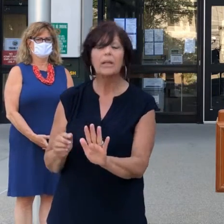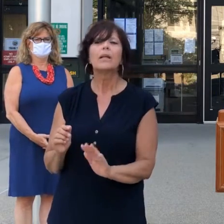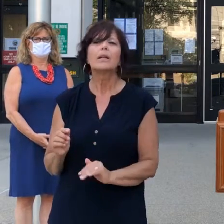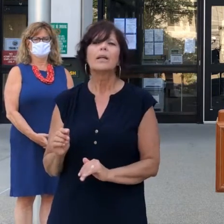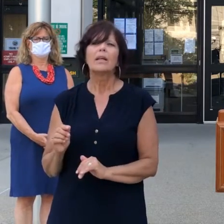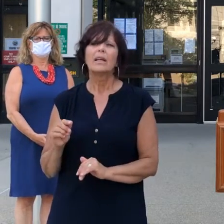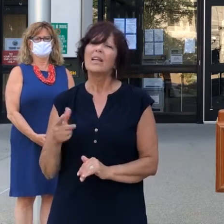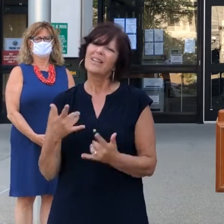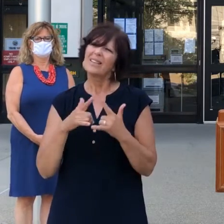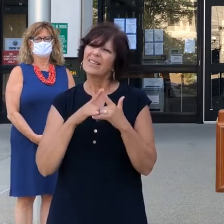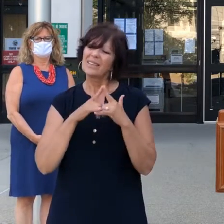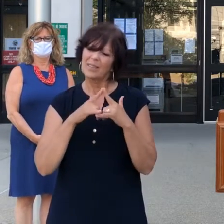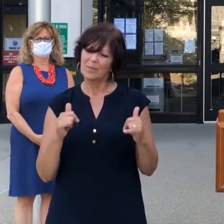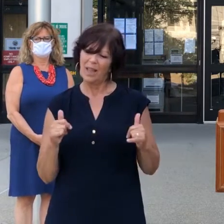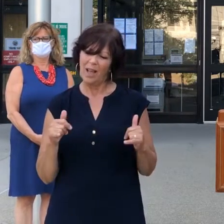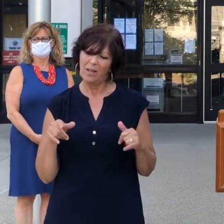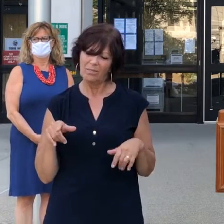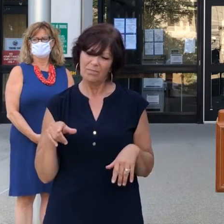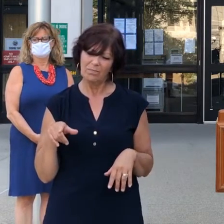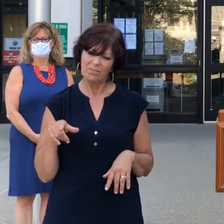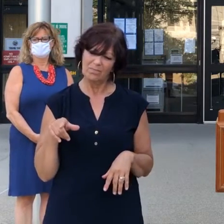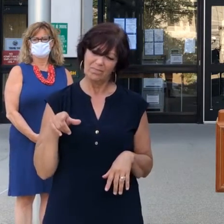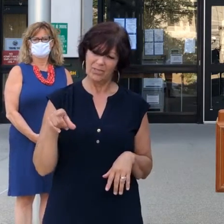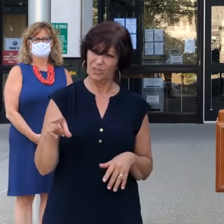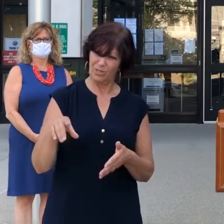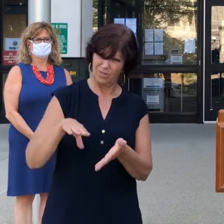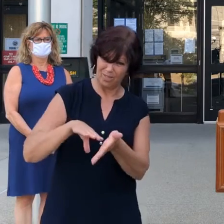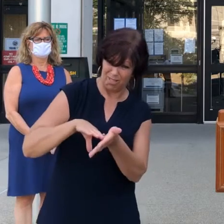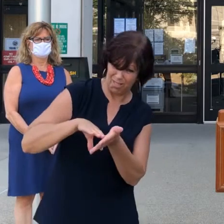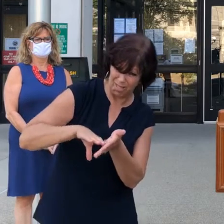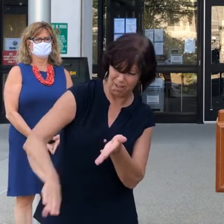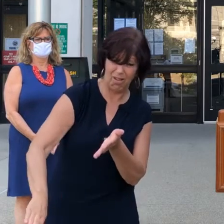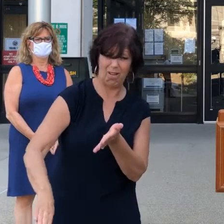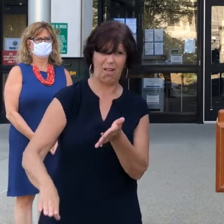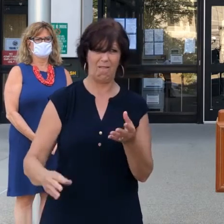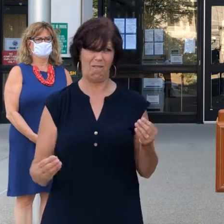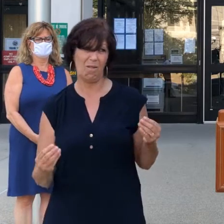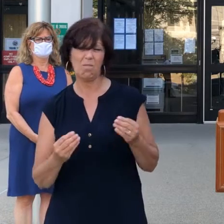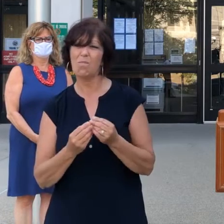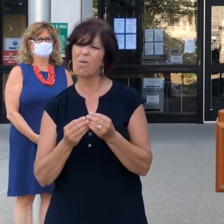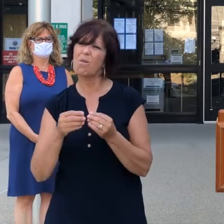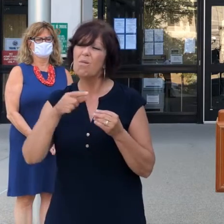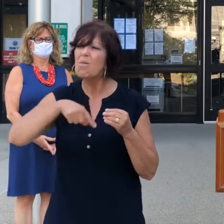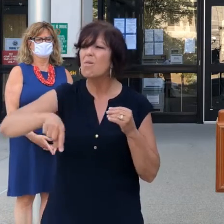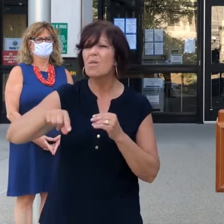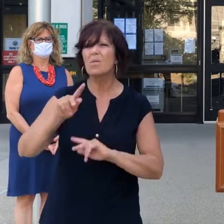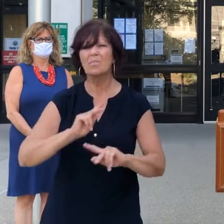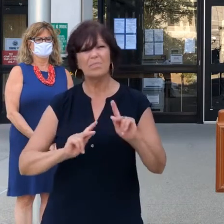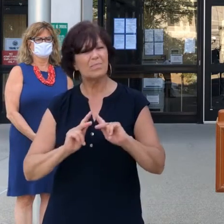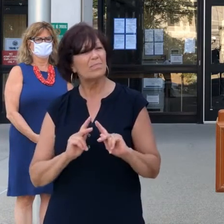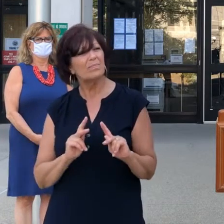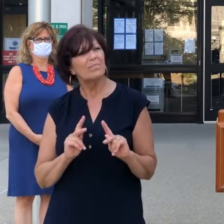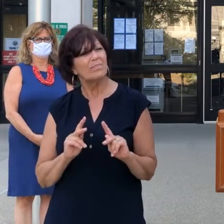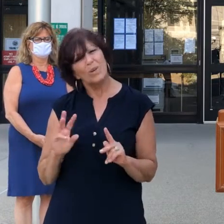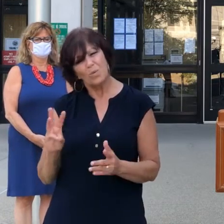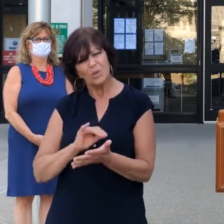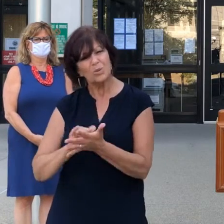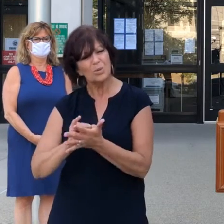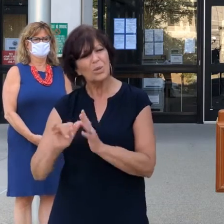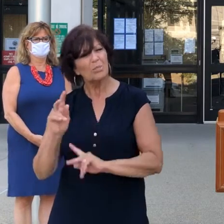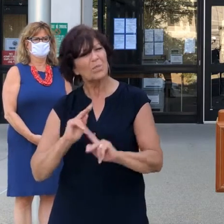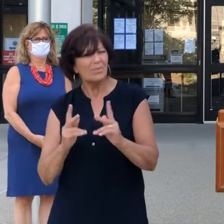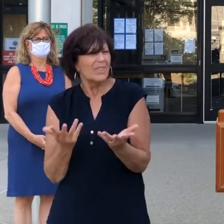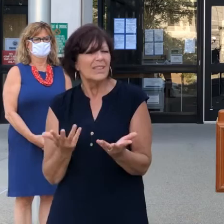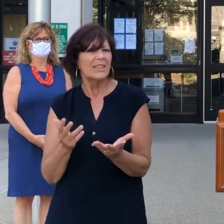And at the same time, here's now another 117 local residents, maybe not all Erie County, but Western New York residents who are being laid